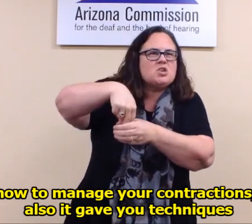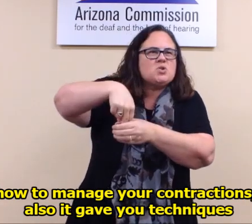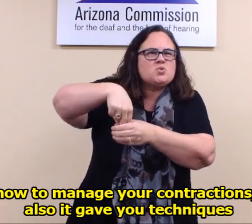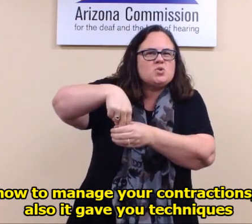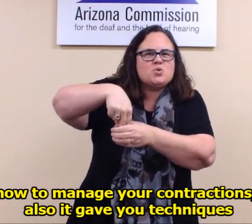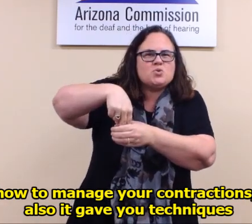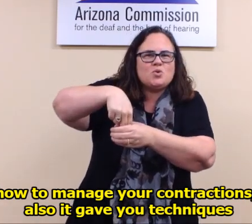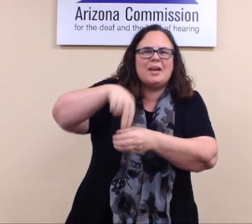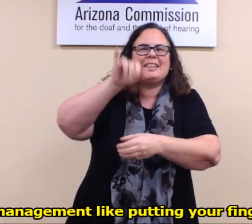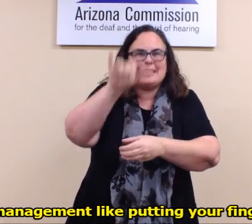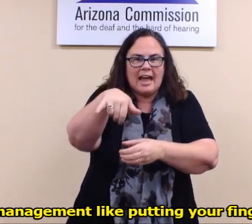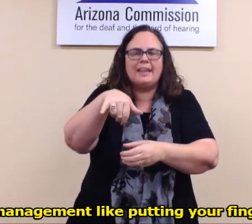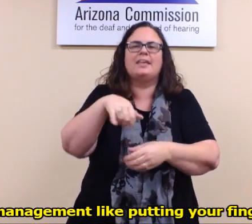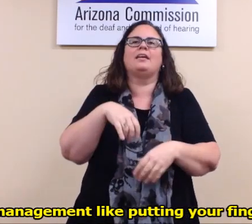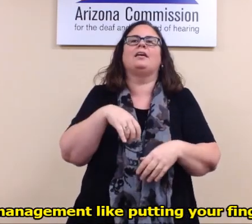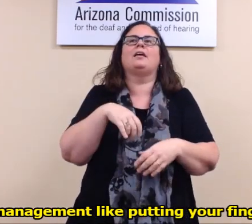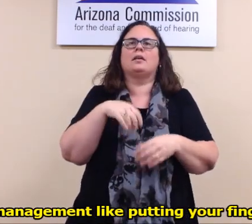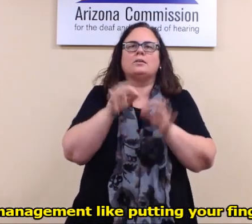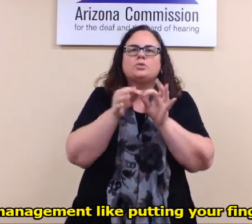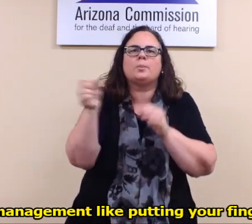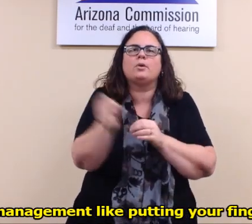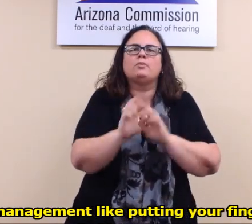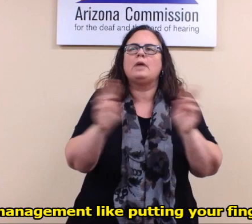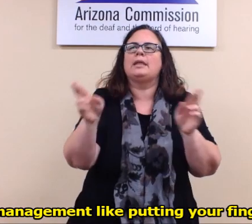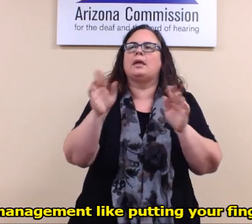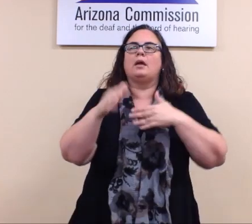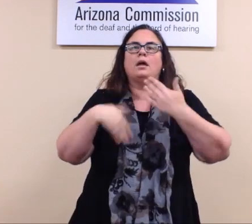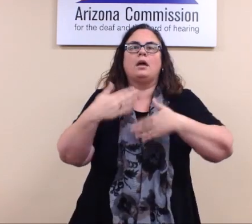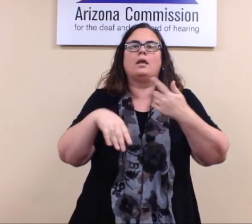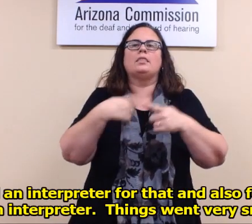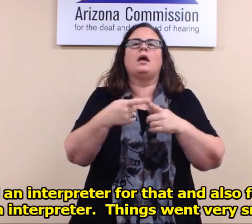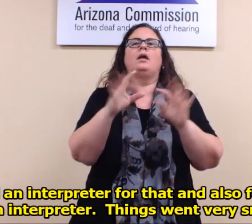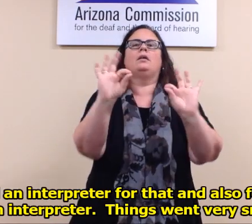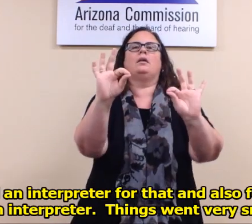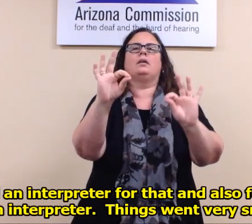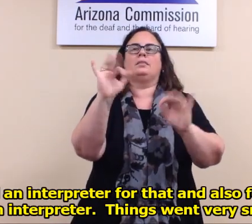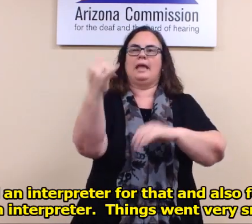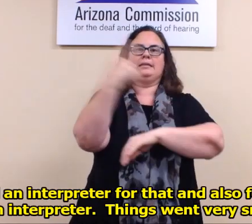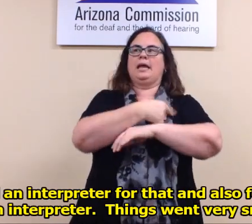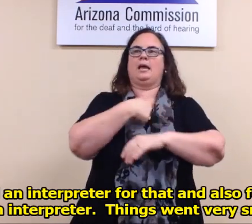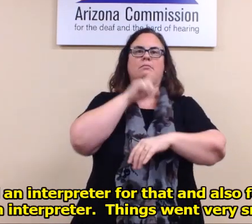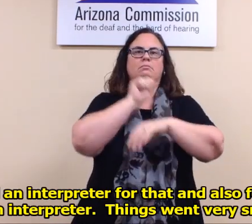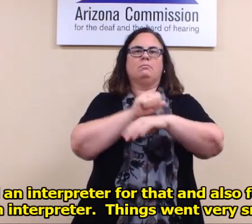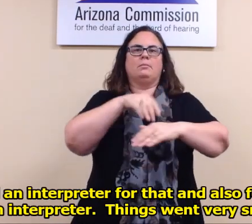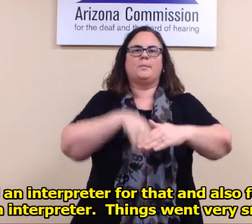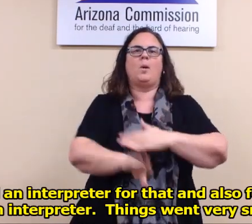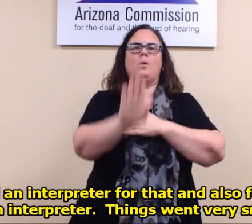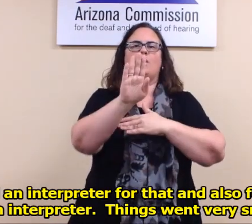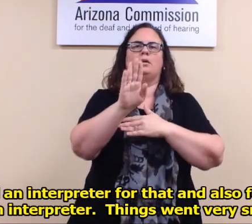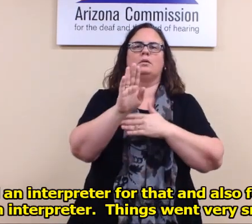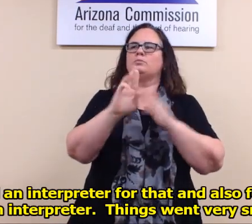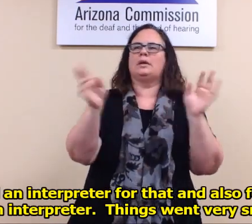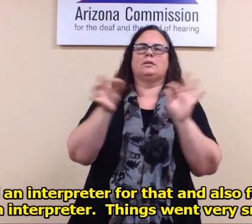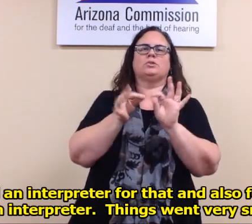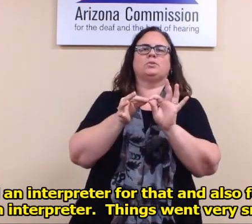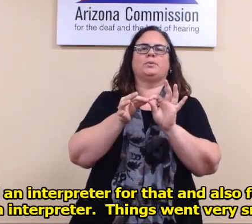gave you techniques for pain management, like putting your fingers in ice. They provided an interpreter for that, and also for the birthday, I had an